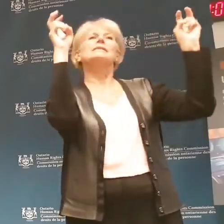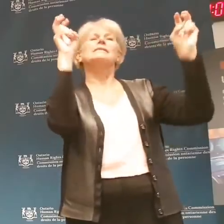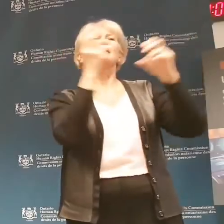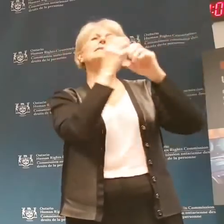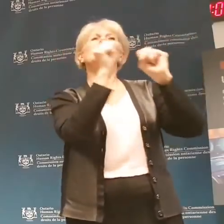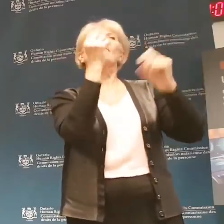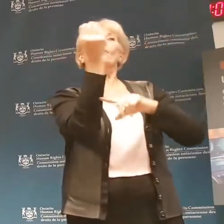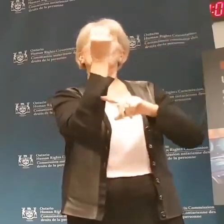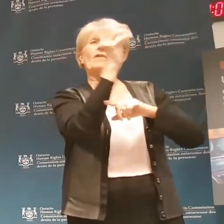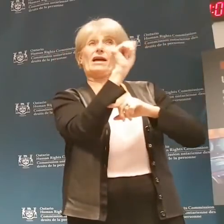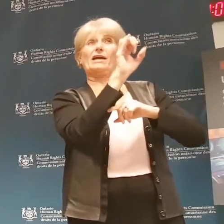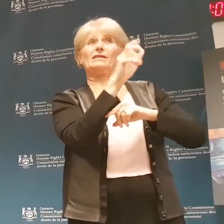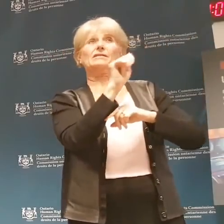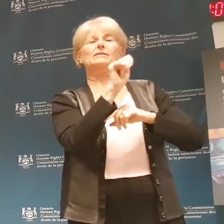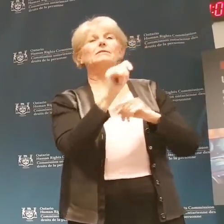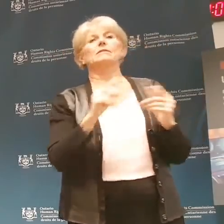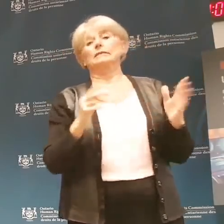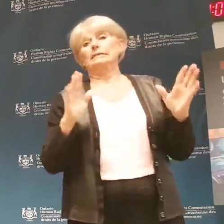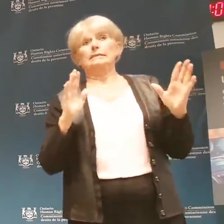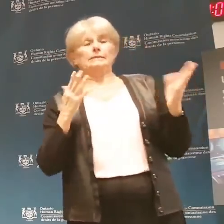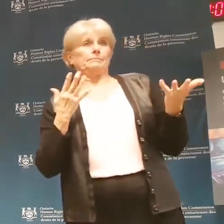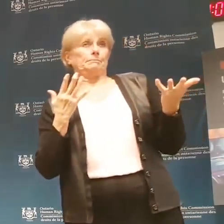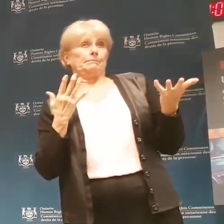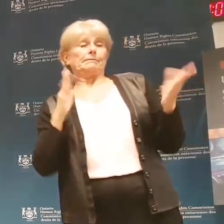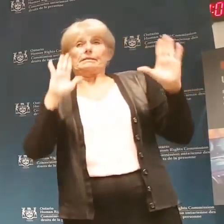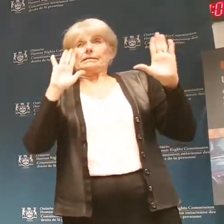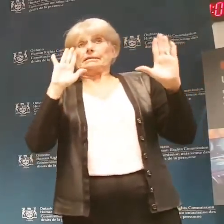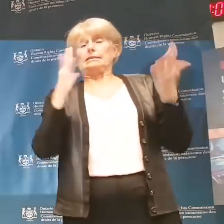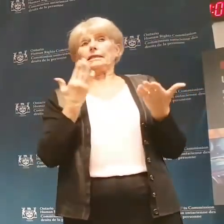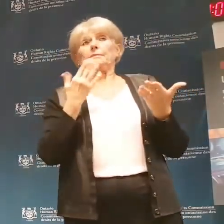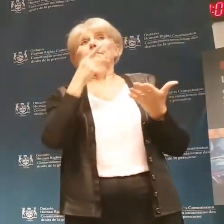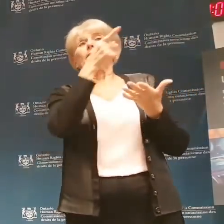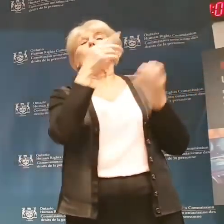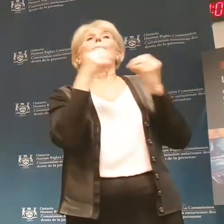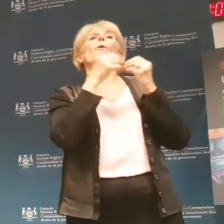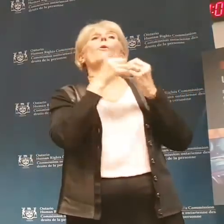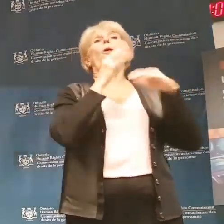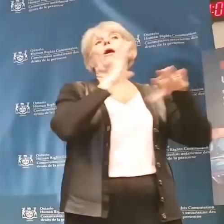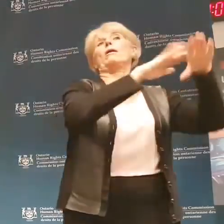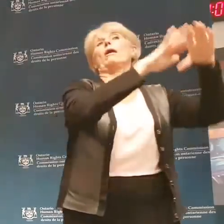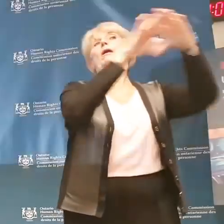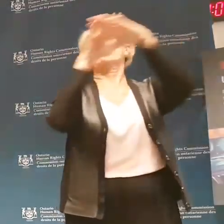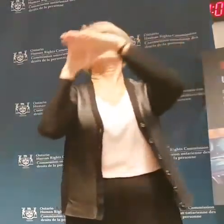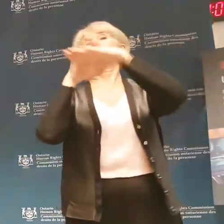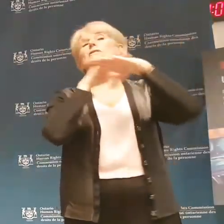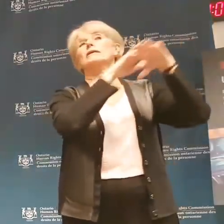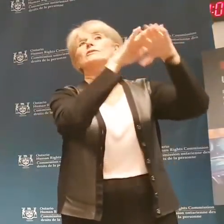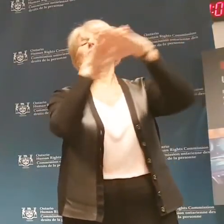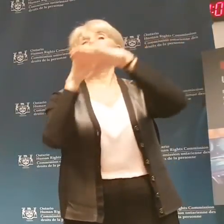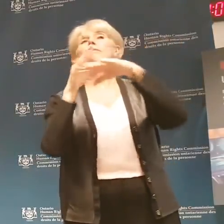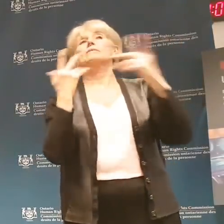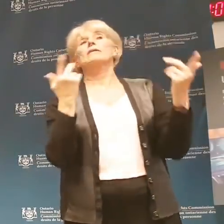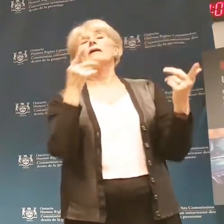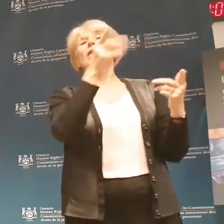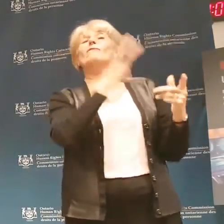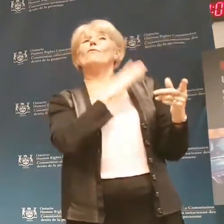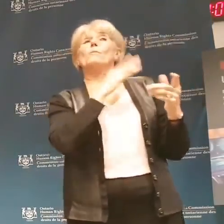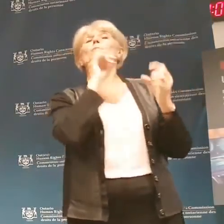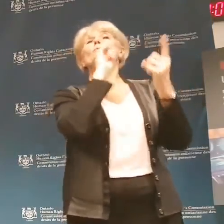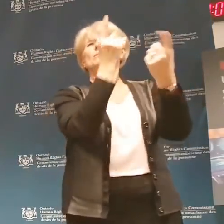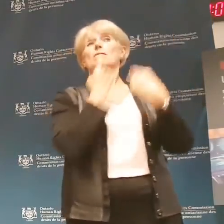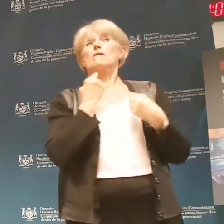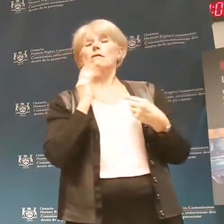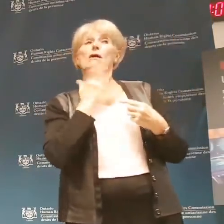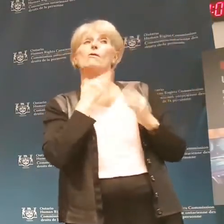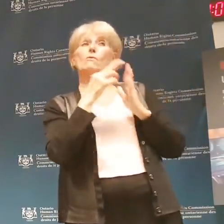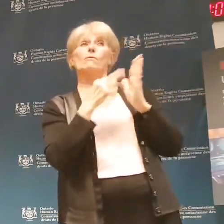Ontario Act. As I understand it, they are doing some more consultation, and they have formally responded to our